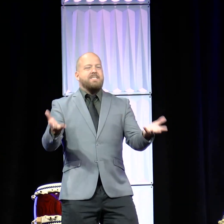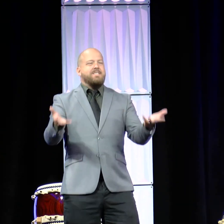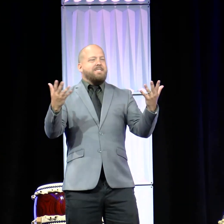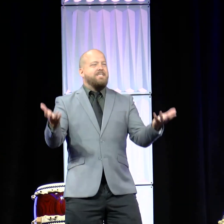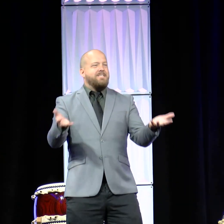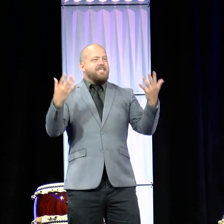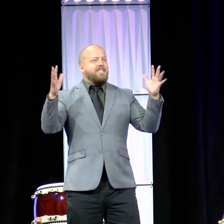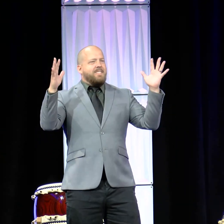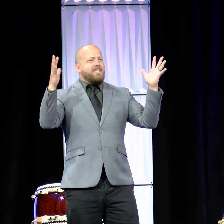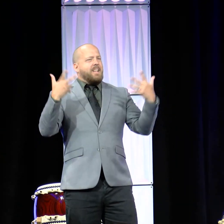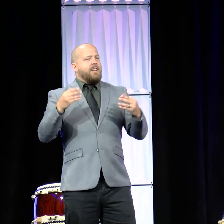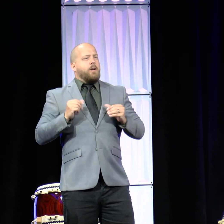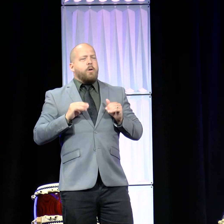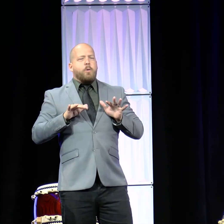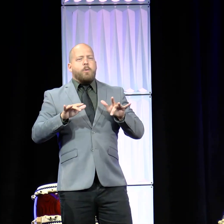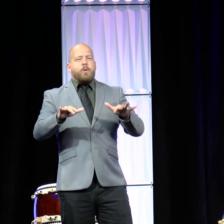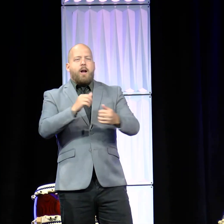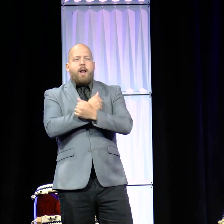love.